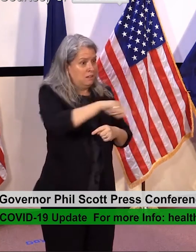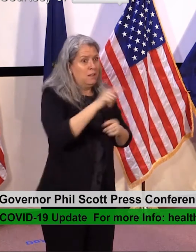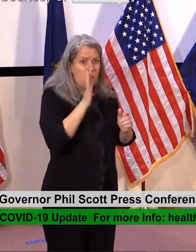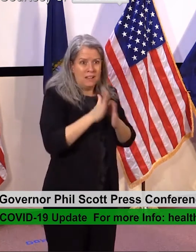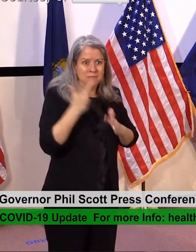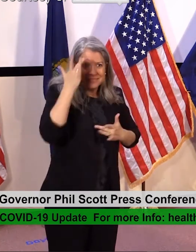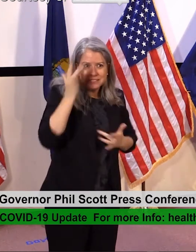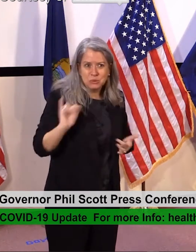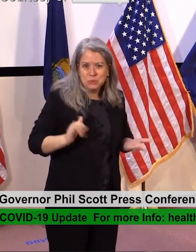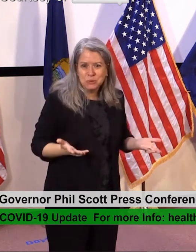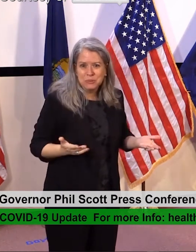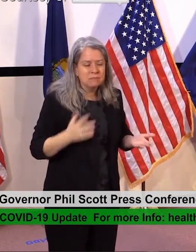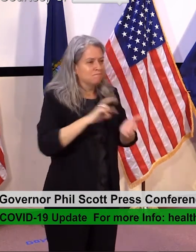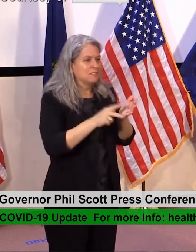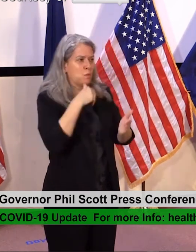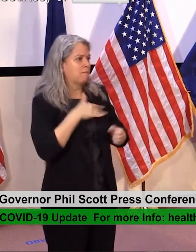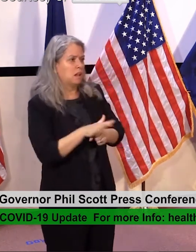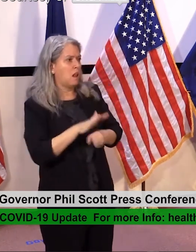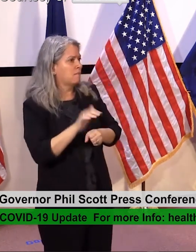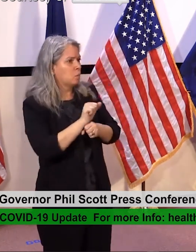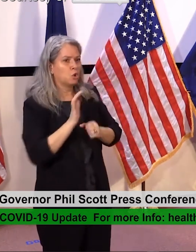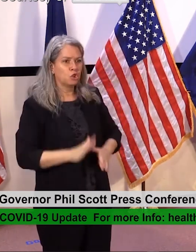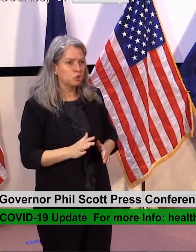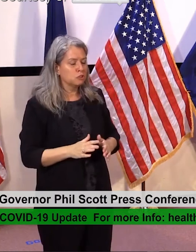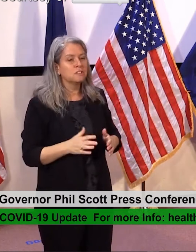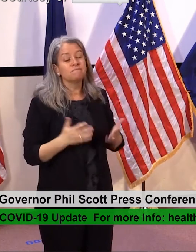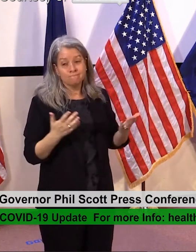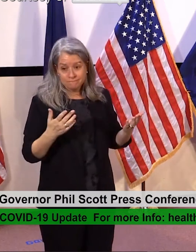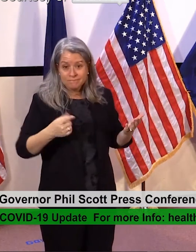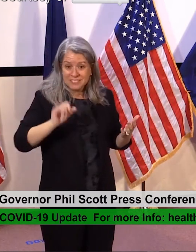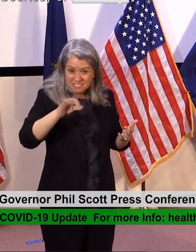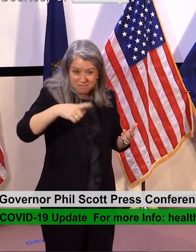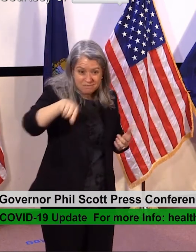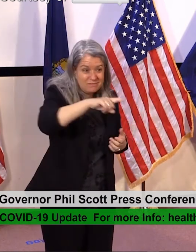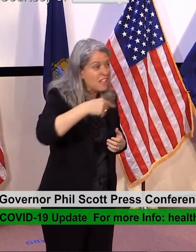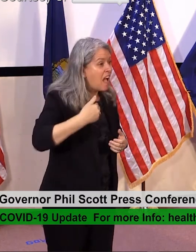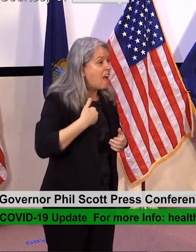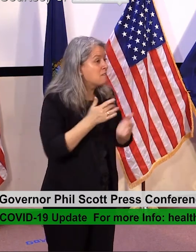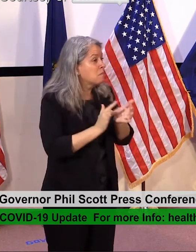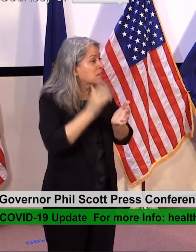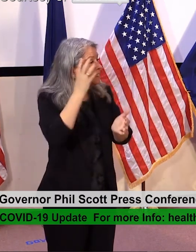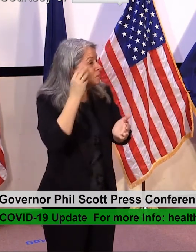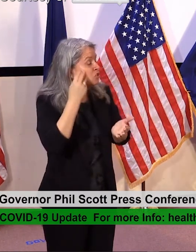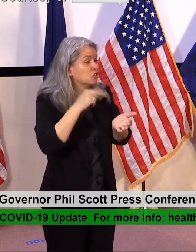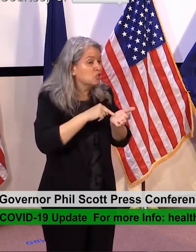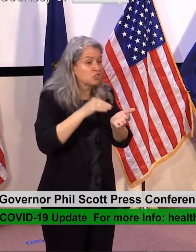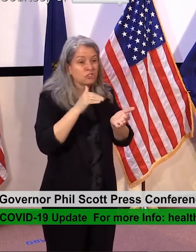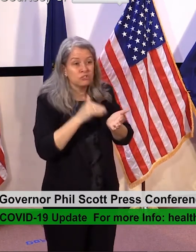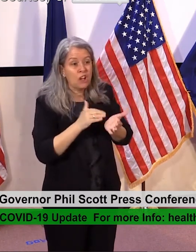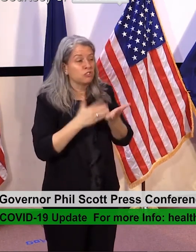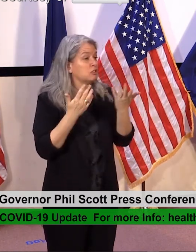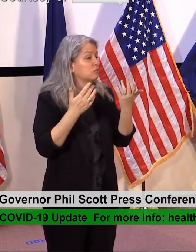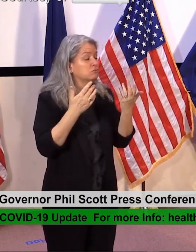need to build our reserves. So we're asking those with medical experience to volunteer for our Medical Reserve Corps.